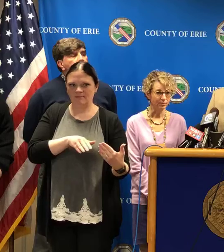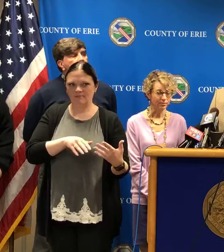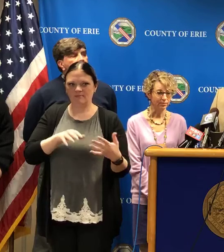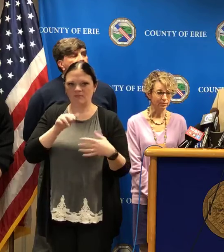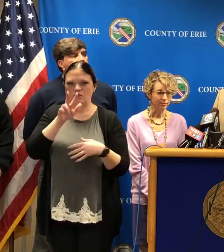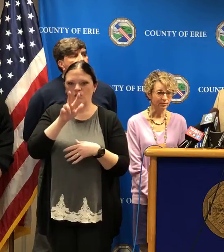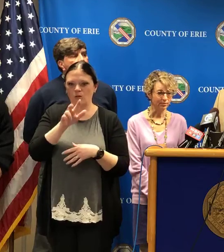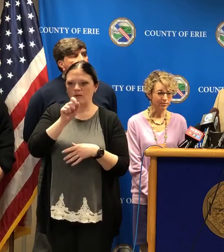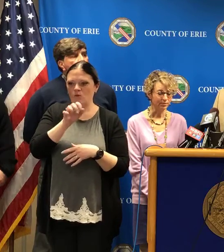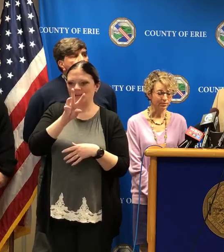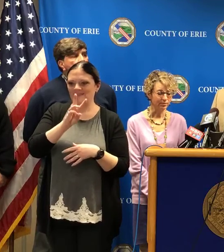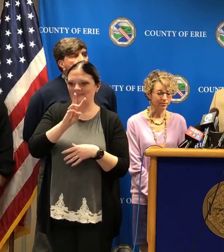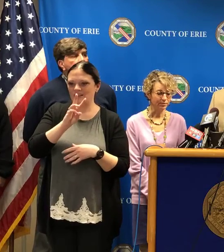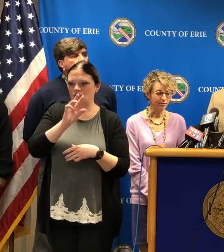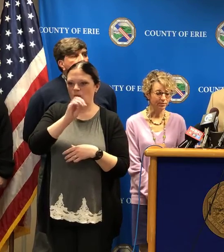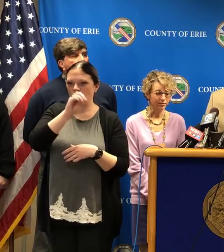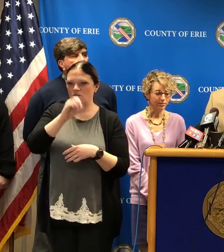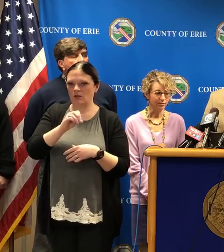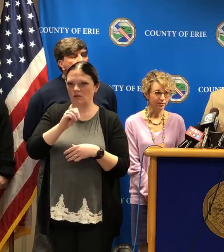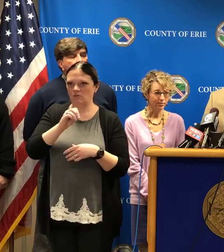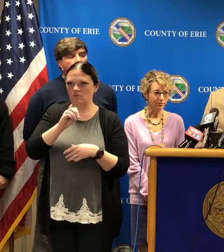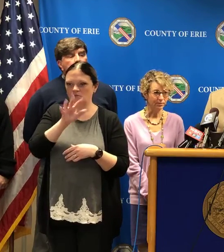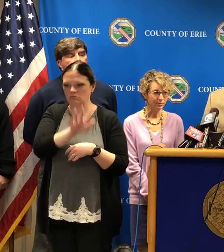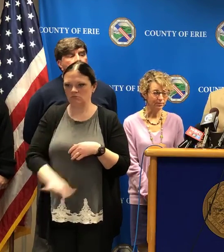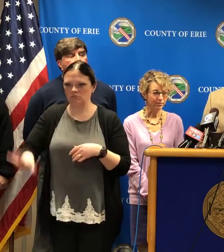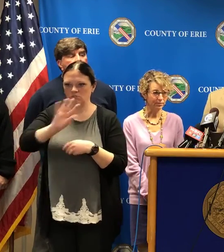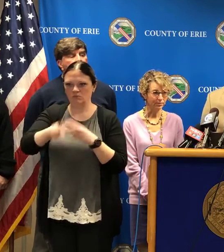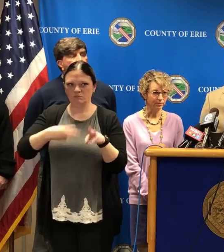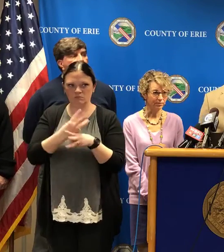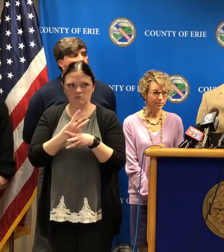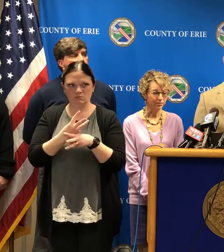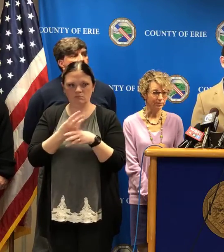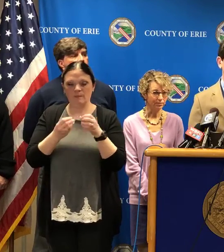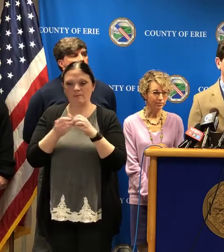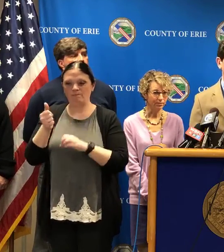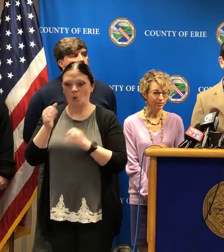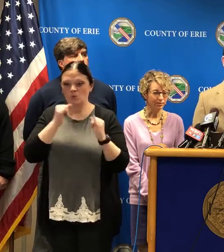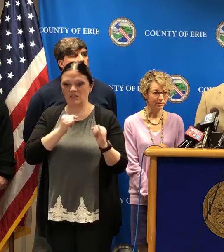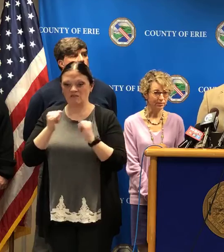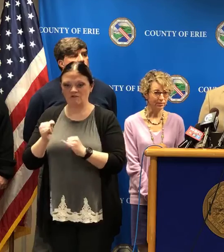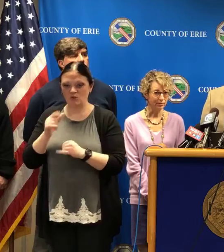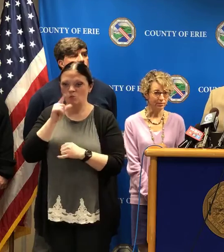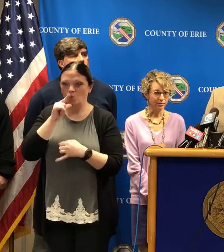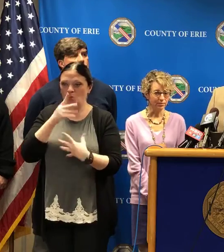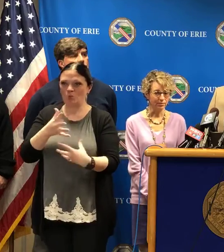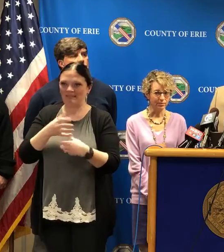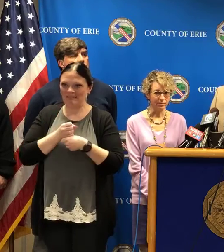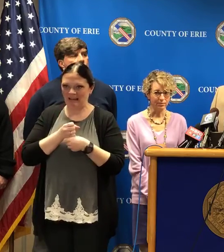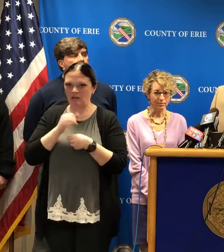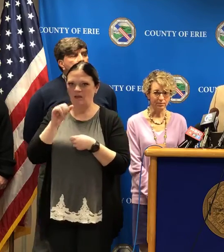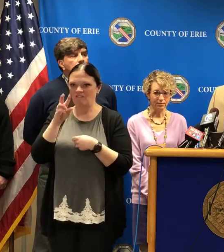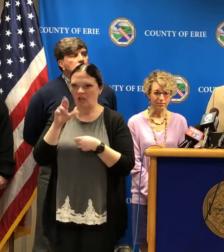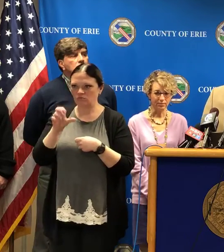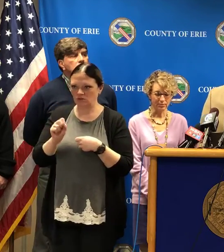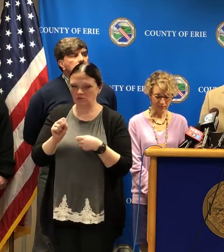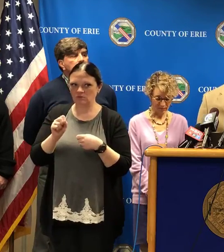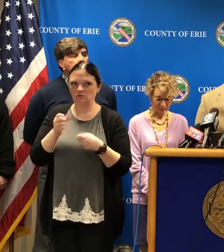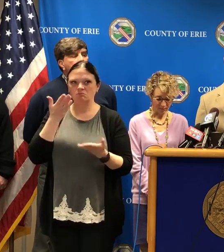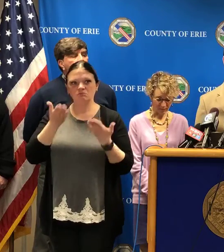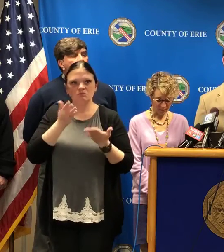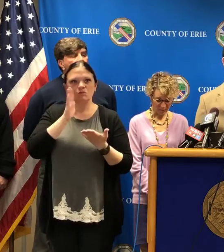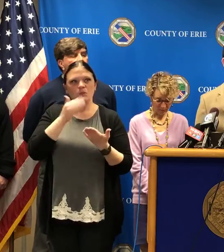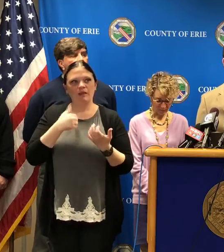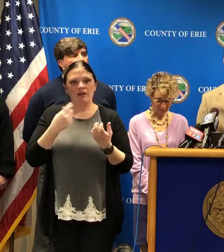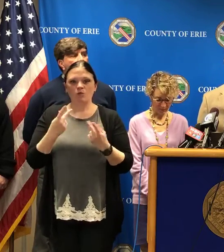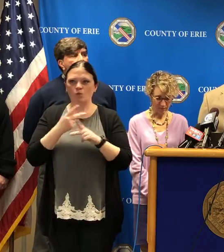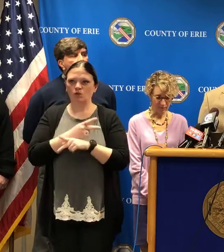is 3.6% worldwide. However, as the doc noted, the vast majority of individuals who will actually get the coronavirus probably will have, at